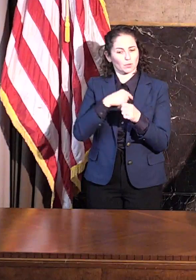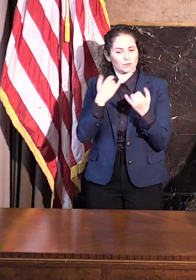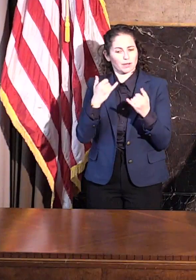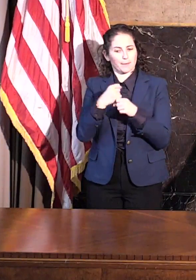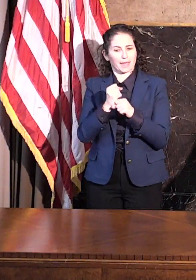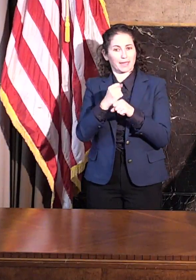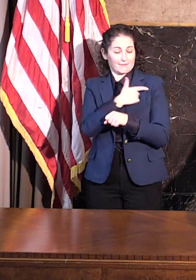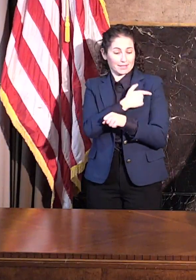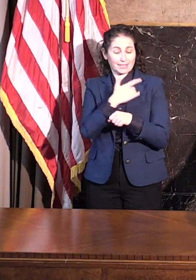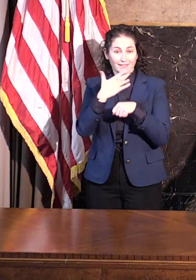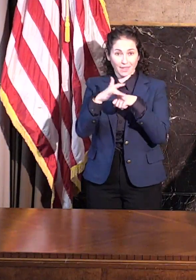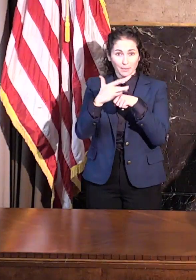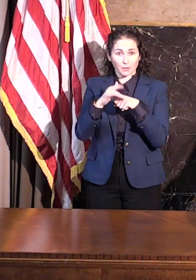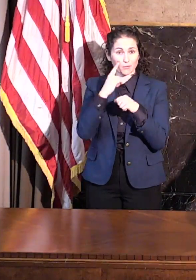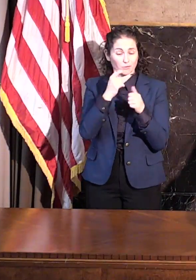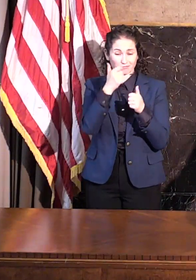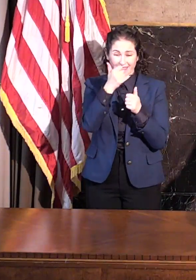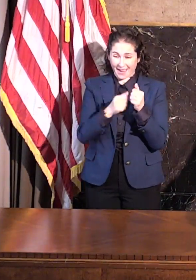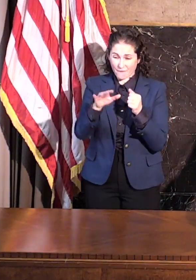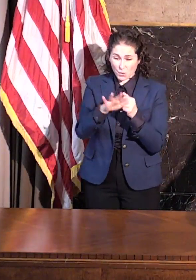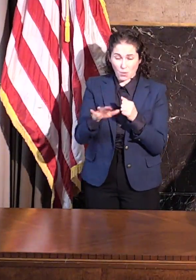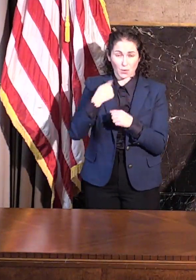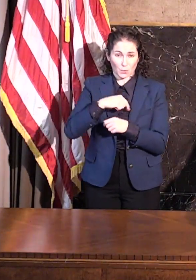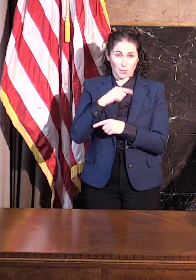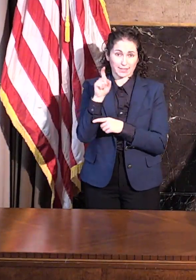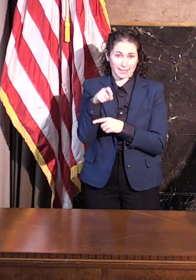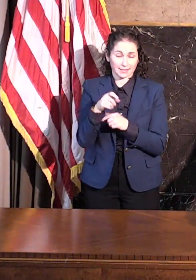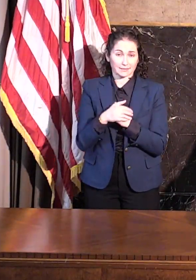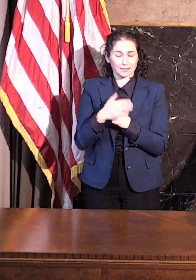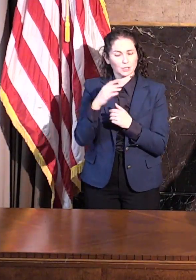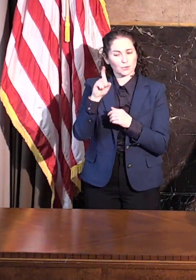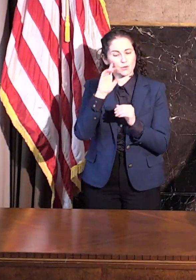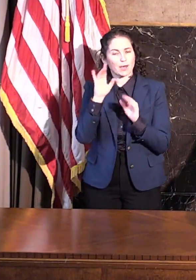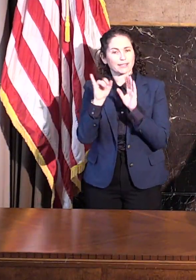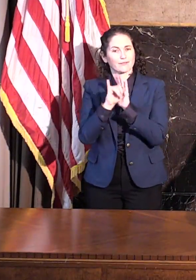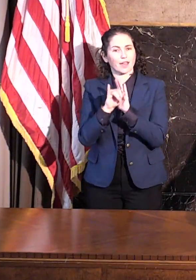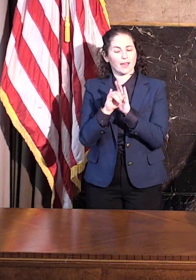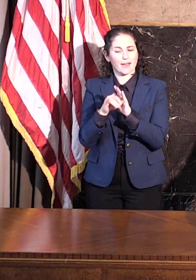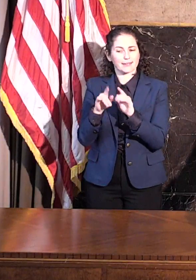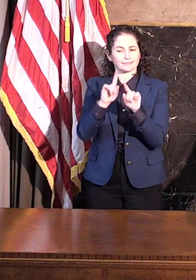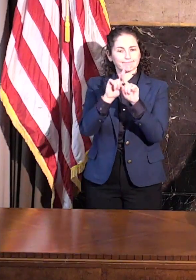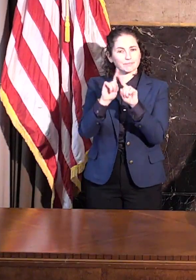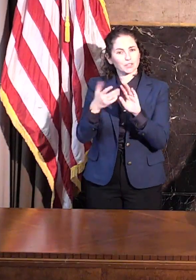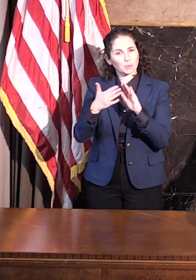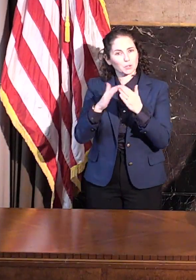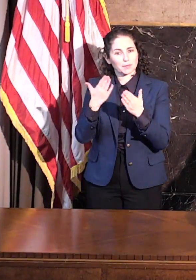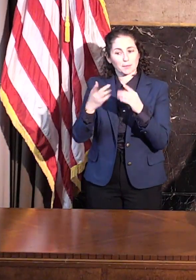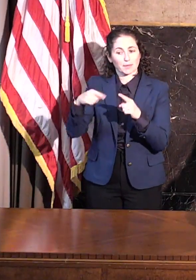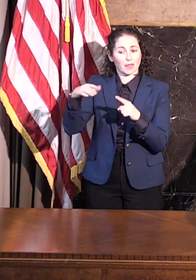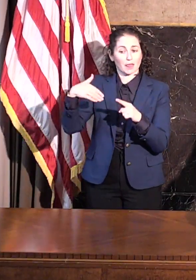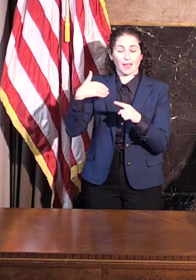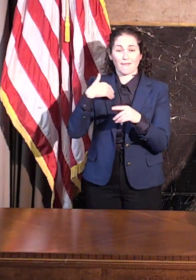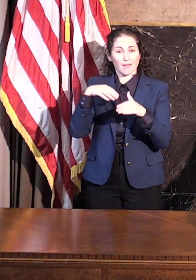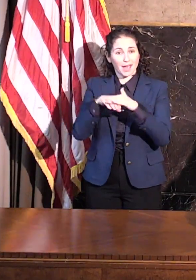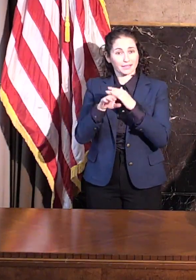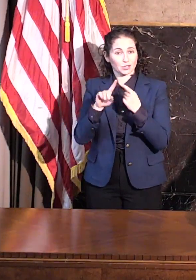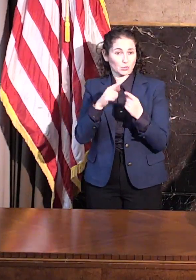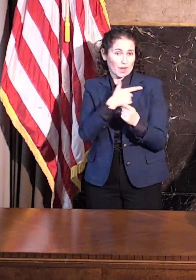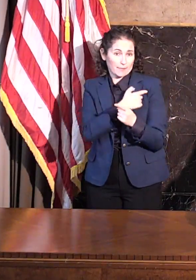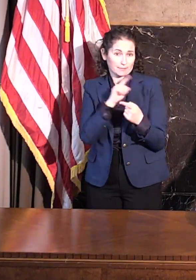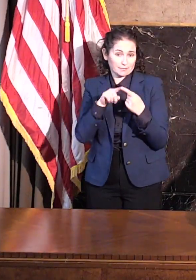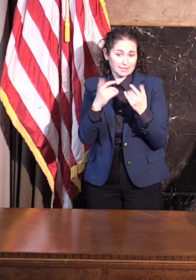I thought for a moment you didn't have a question for the first time. Melinda? I was trying to write at the same time. In